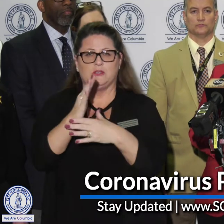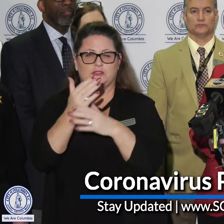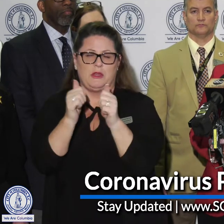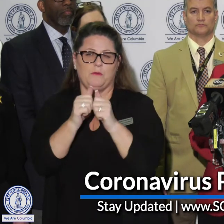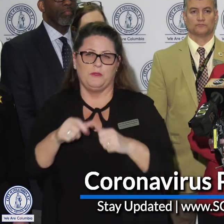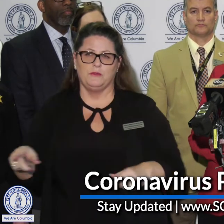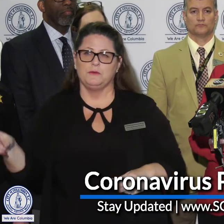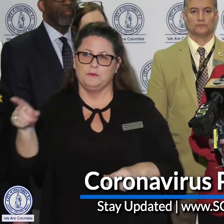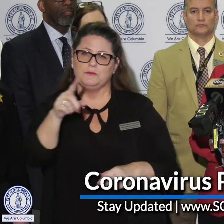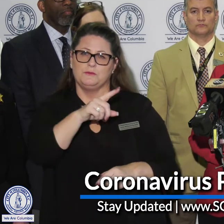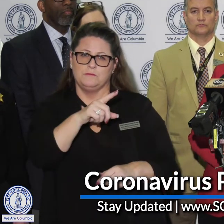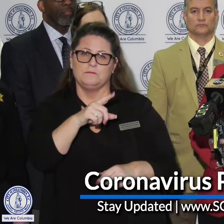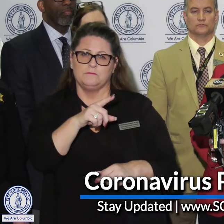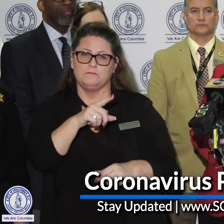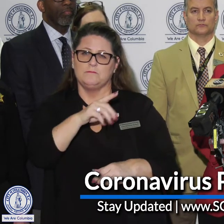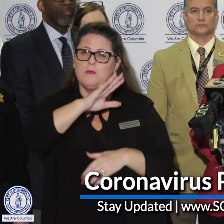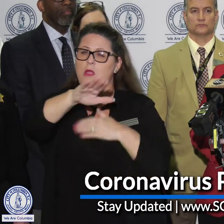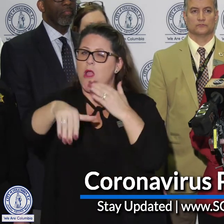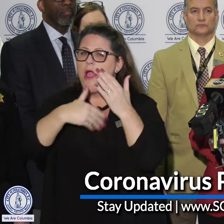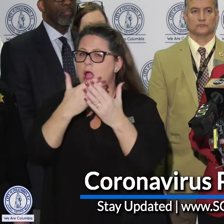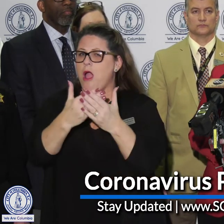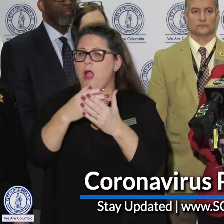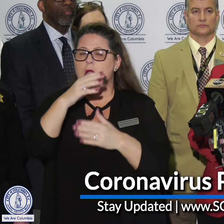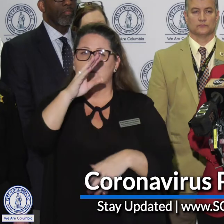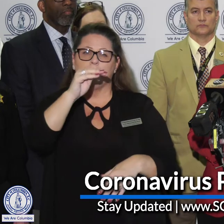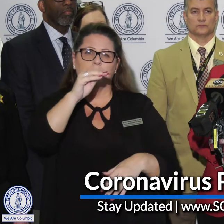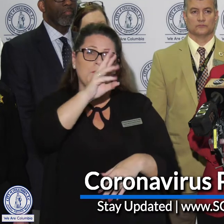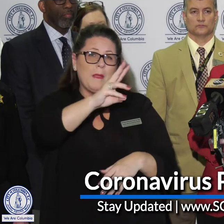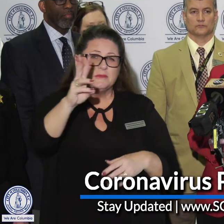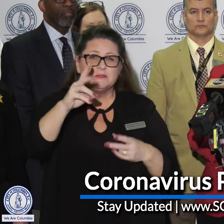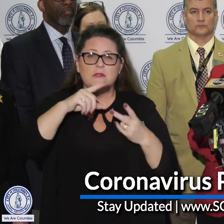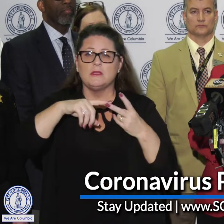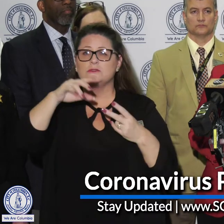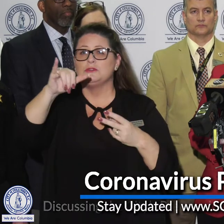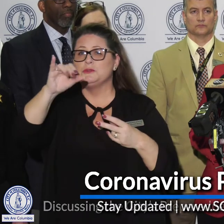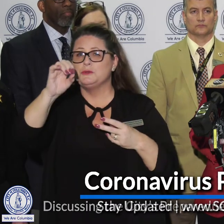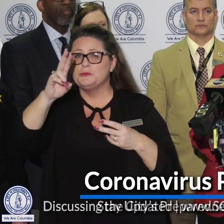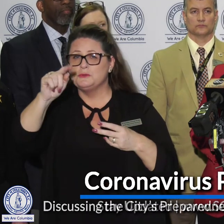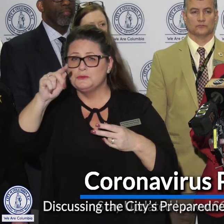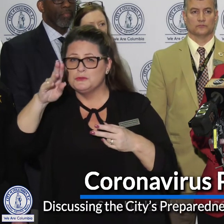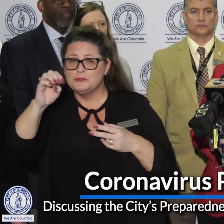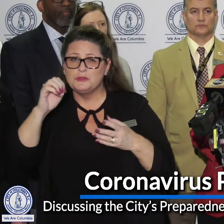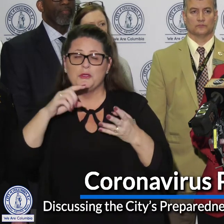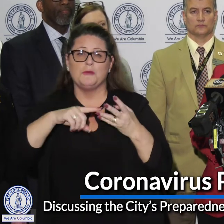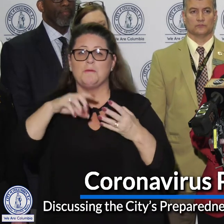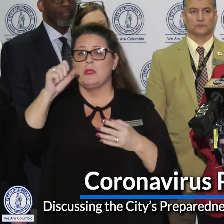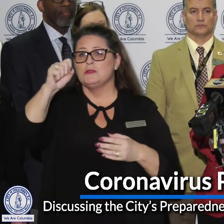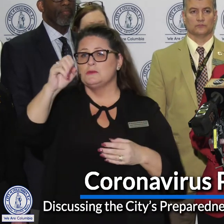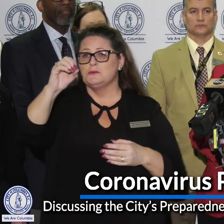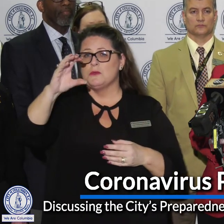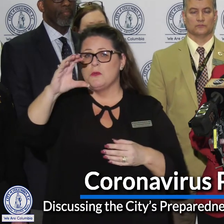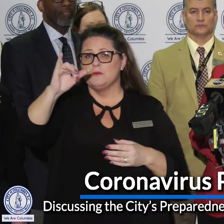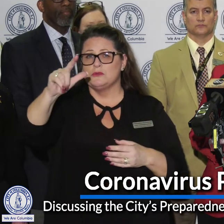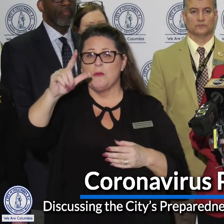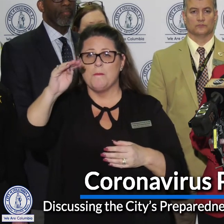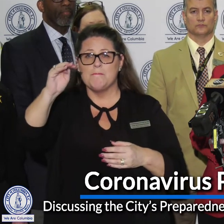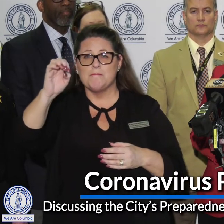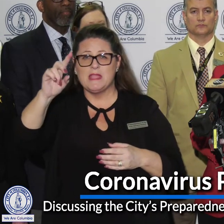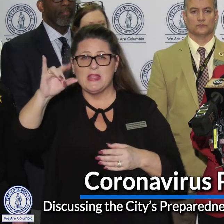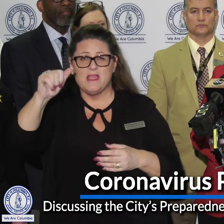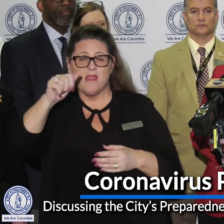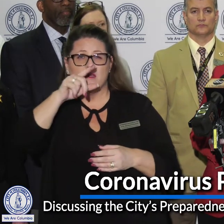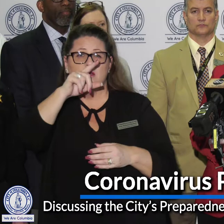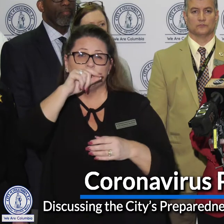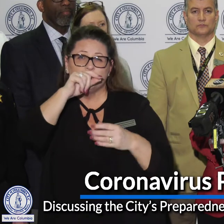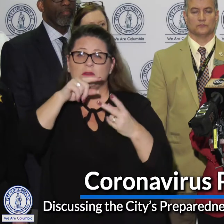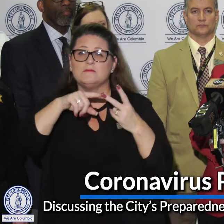Livingston said, through all social media outlets, websites, YouTube channels, and government access channels. We will be pushing